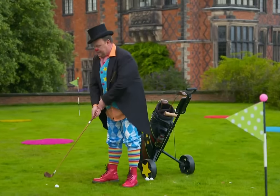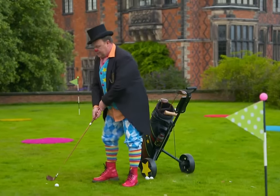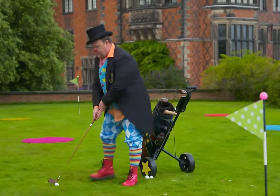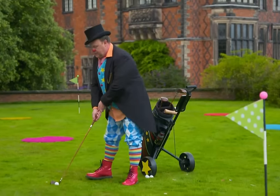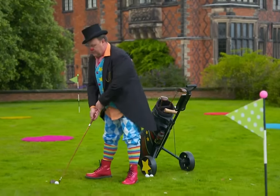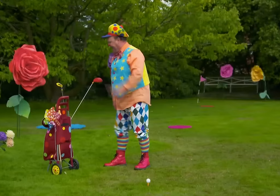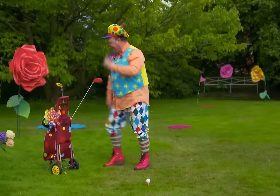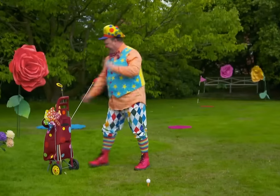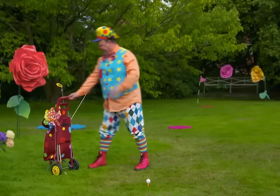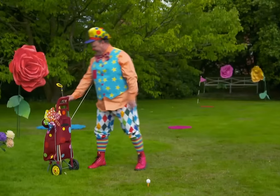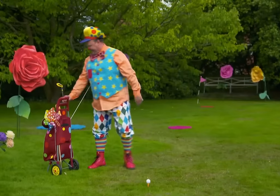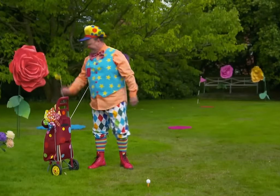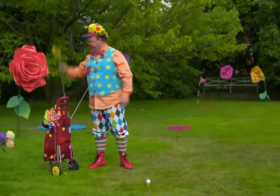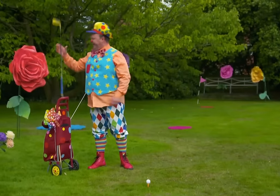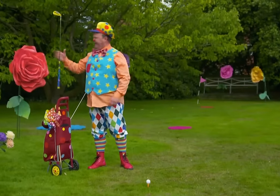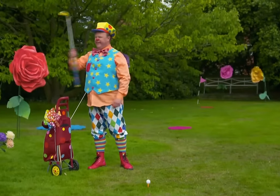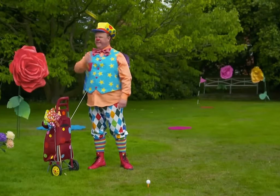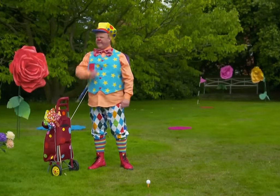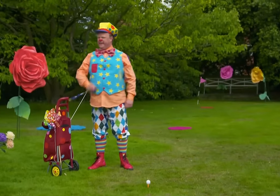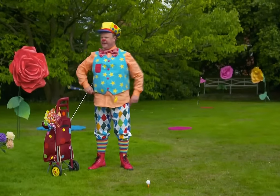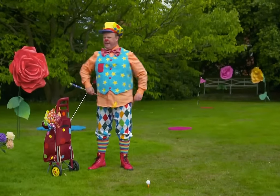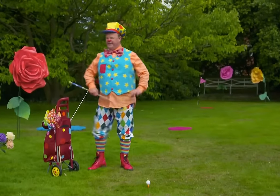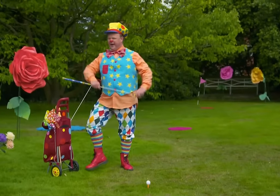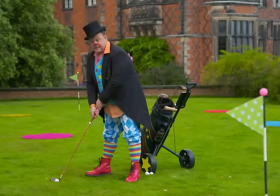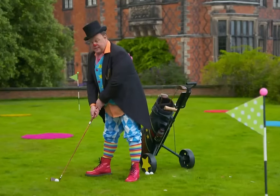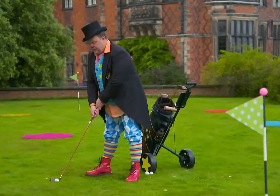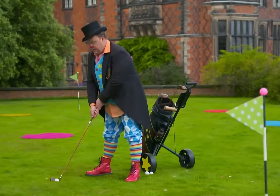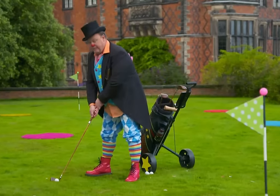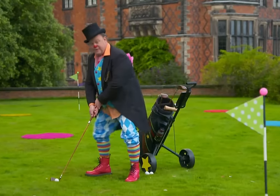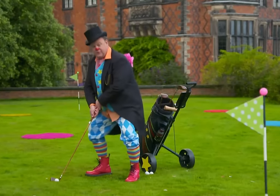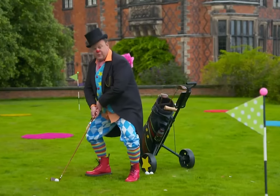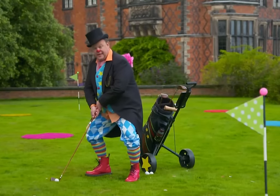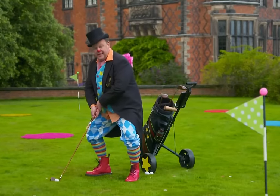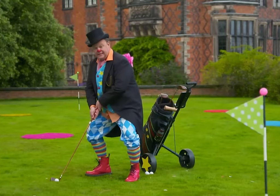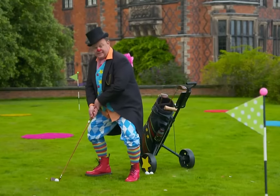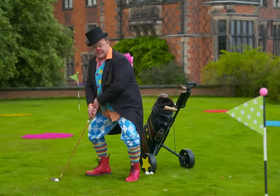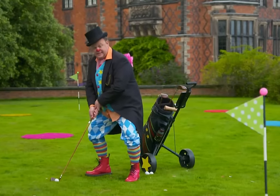so. This should do it. Then you bend your knees.